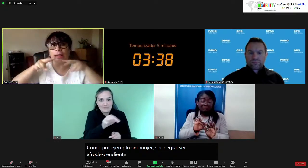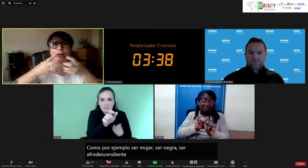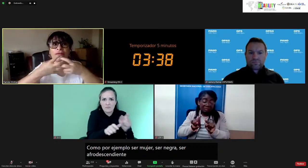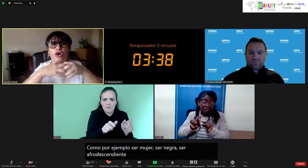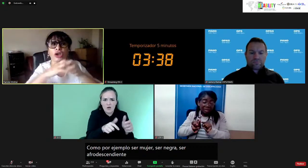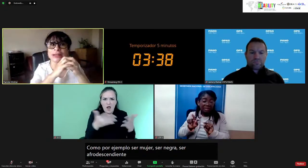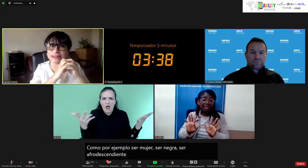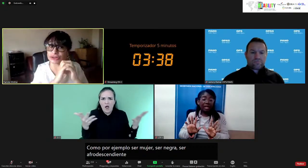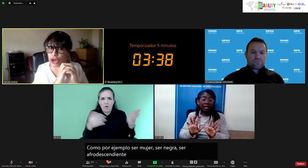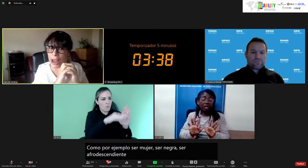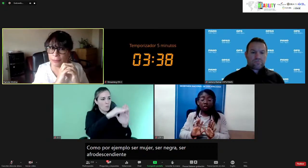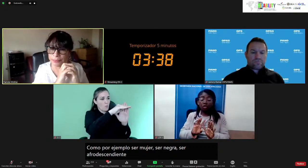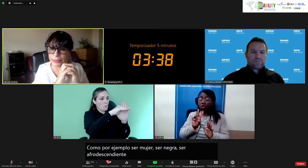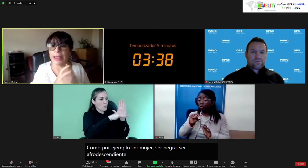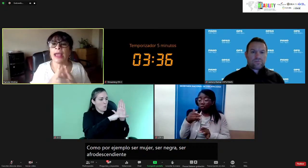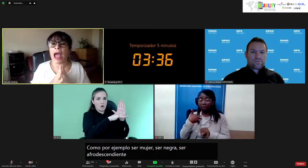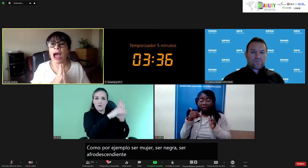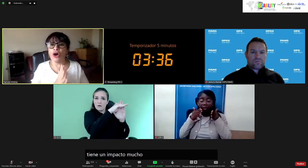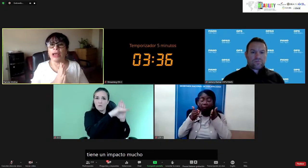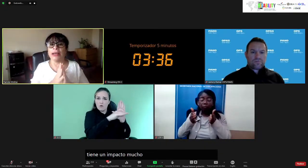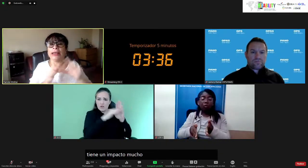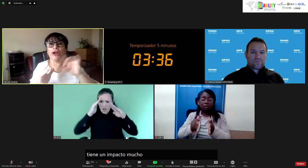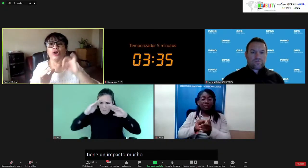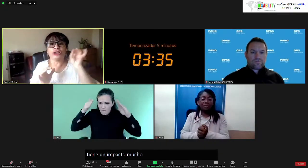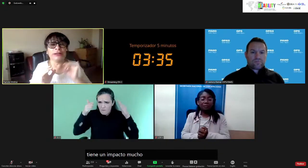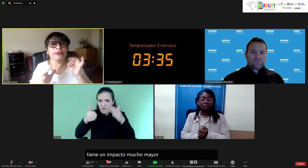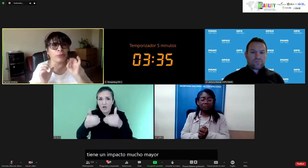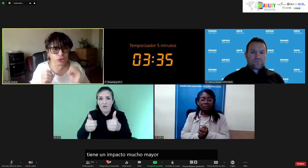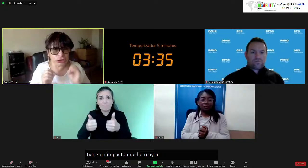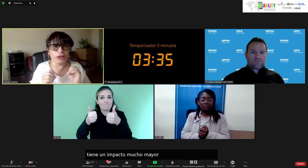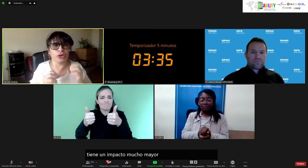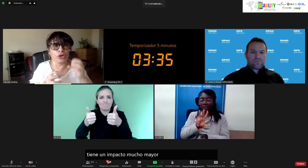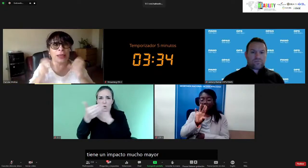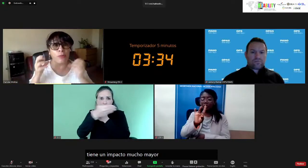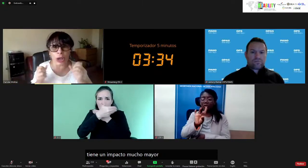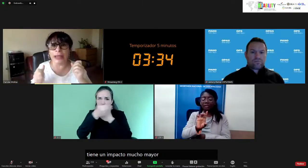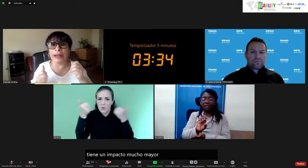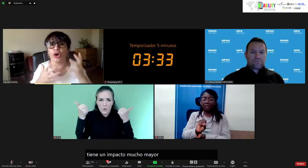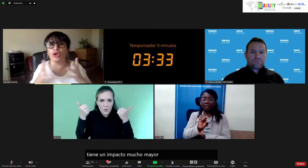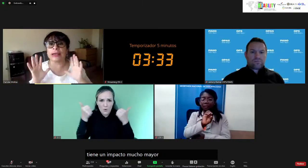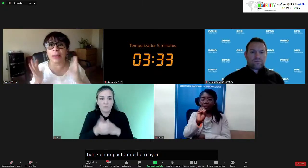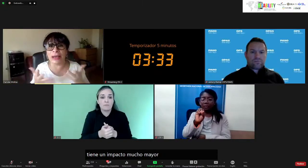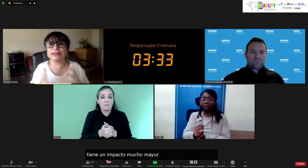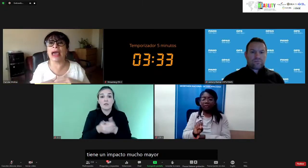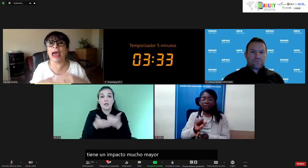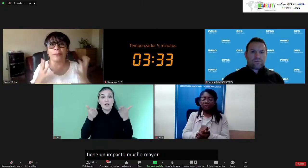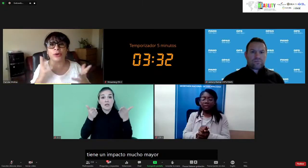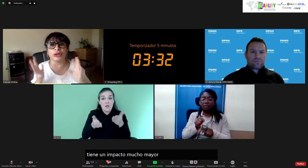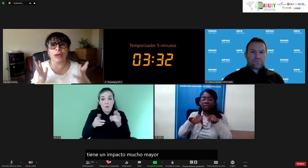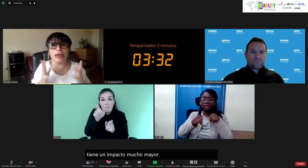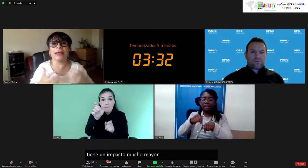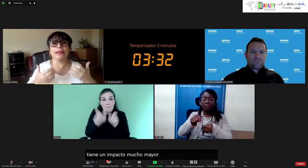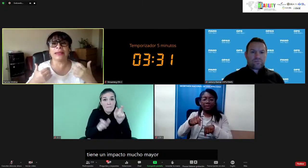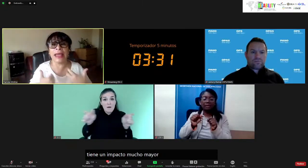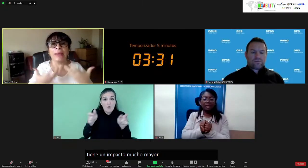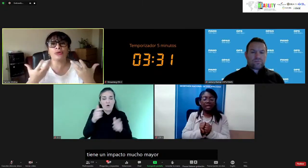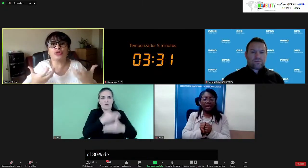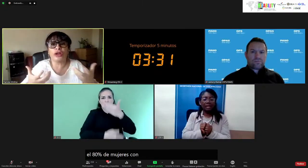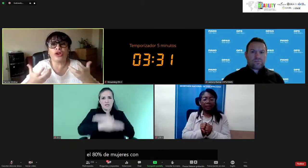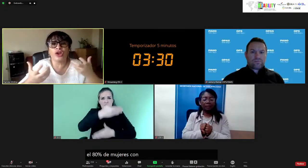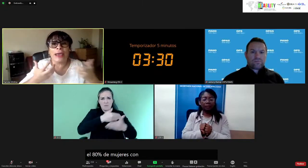higher impact and public policies do not have an intersectional approach so 80 percent of women